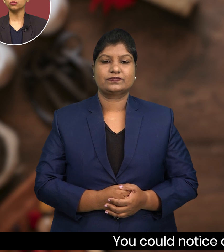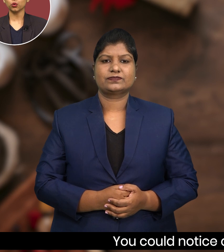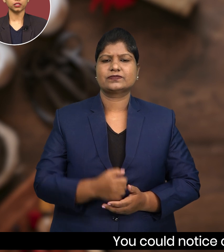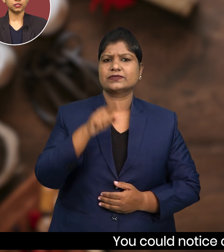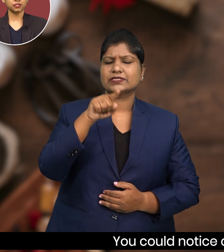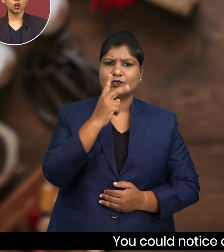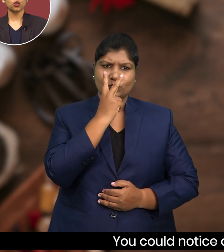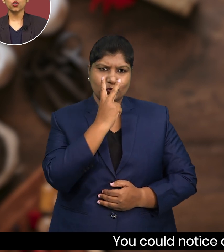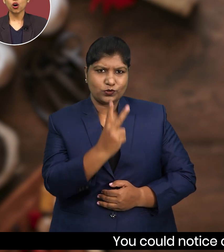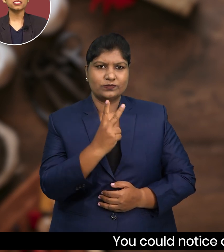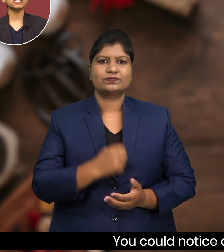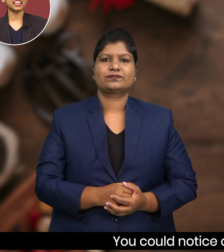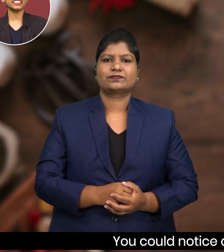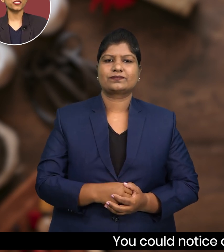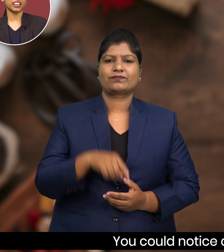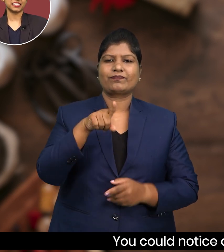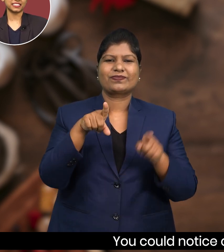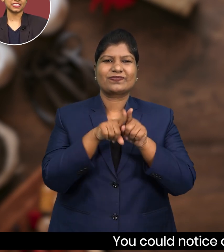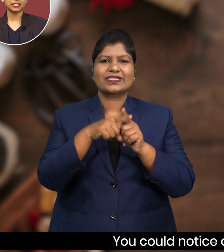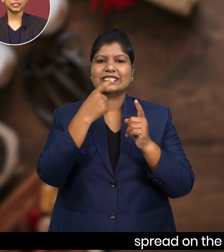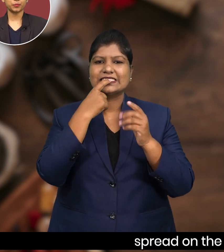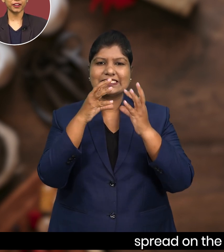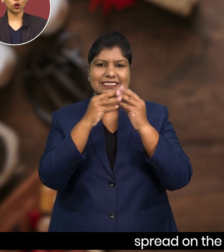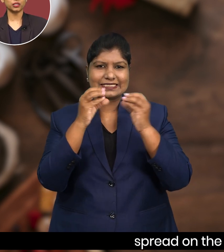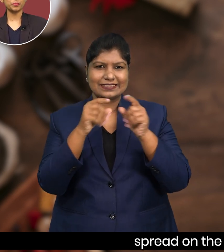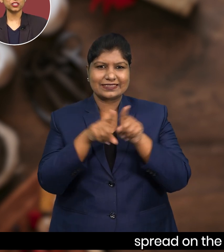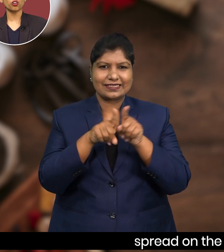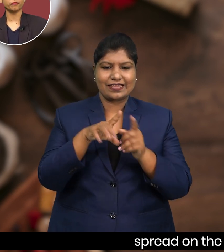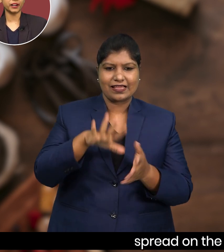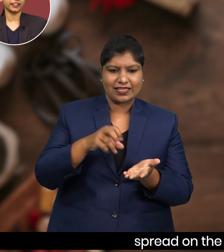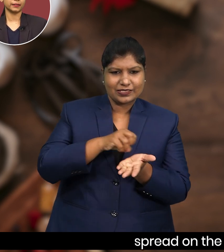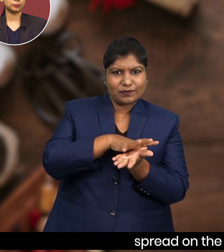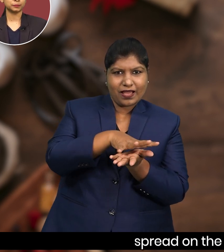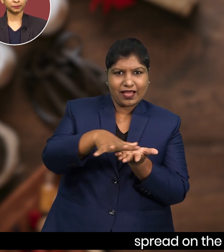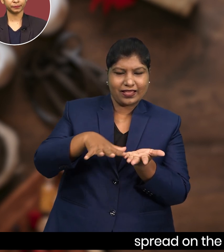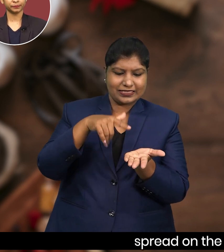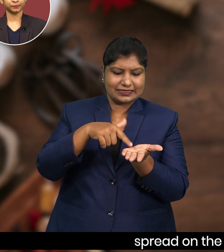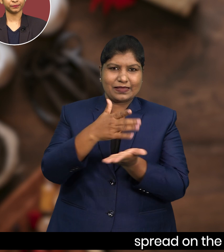You could notice cotton-like threads spread on the piece of bread.